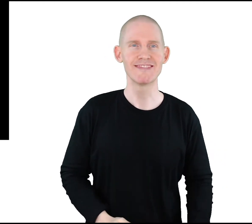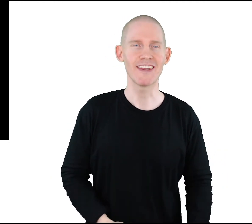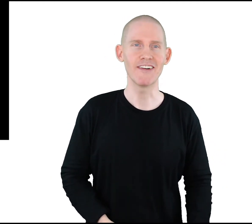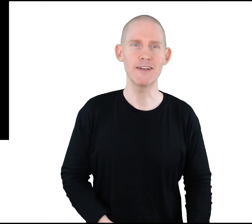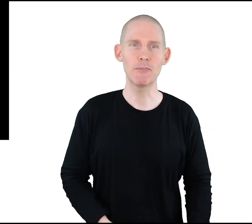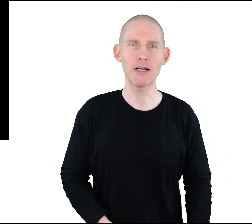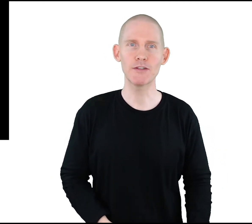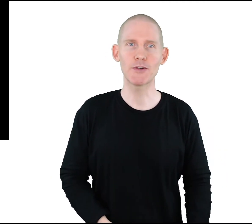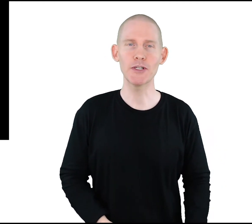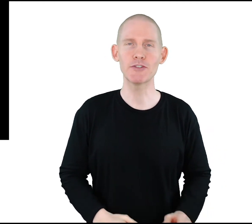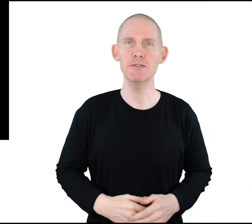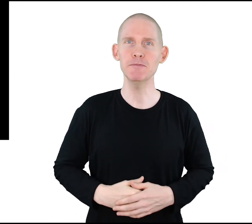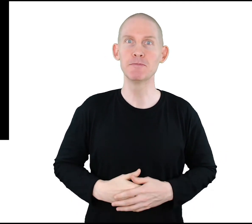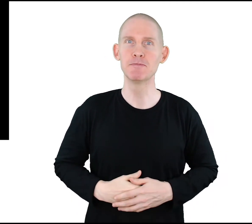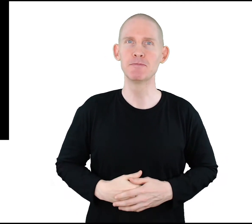All right, back to the question.